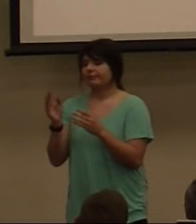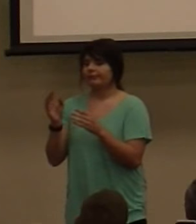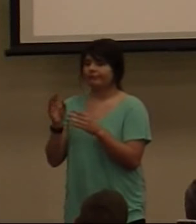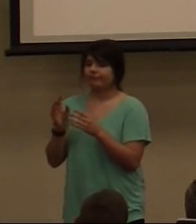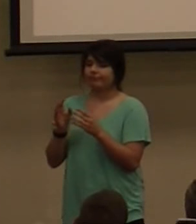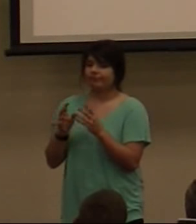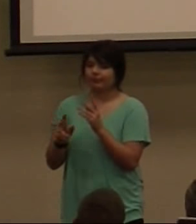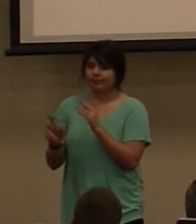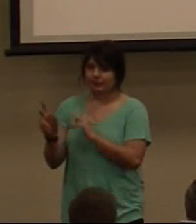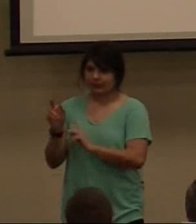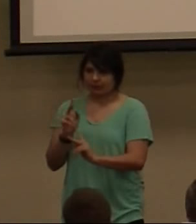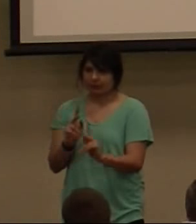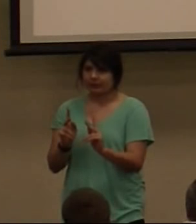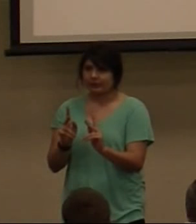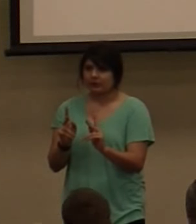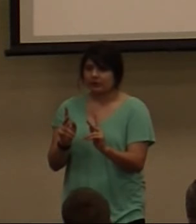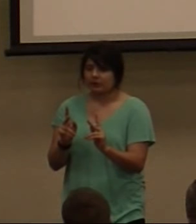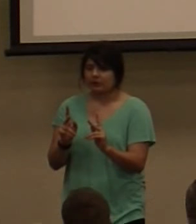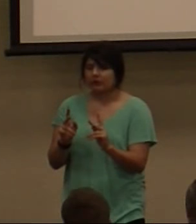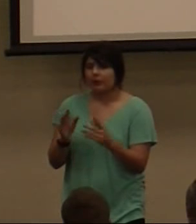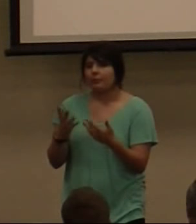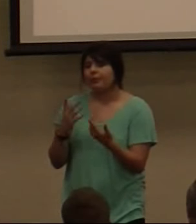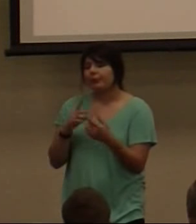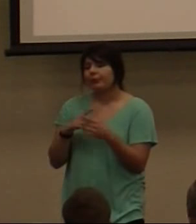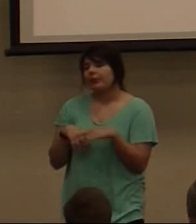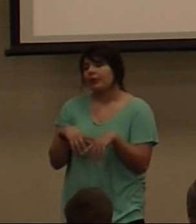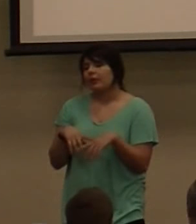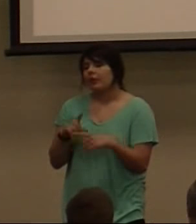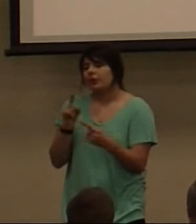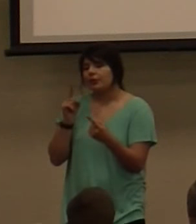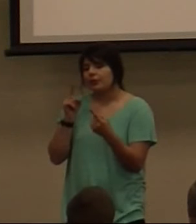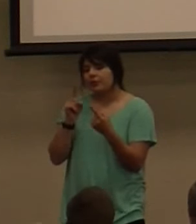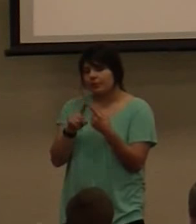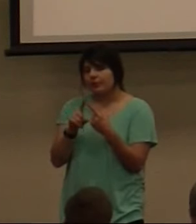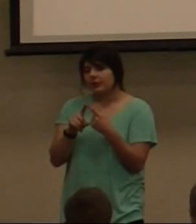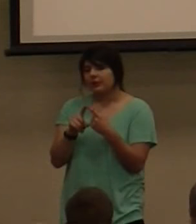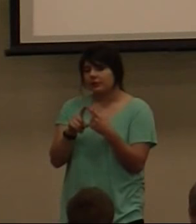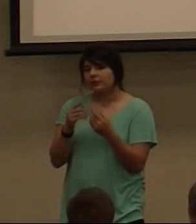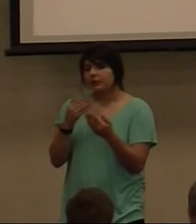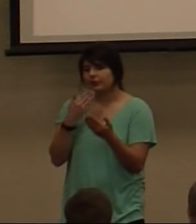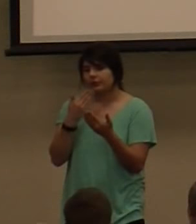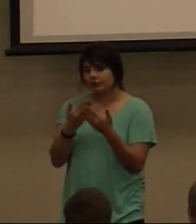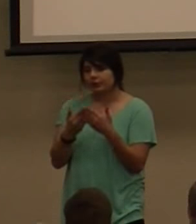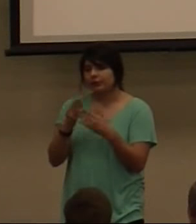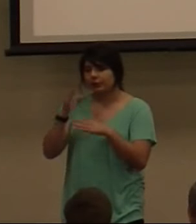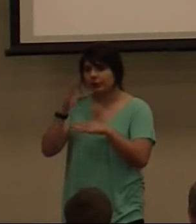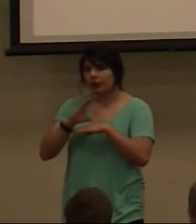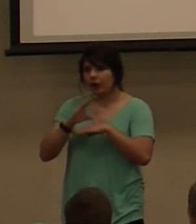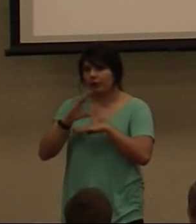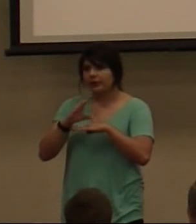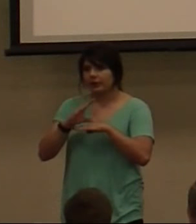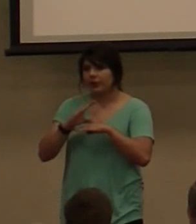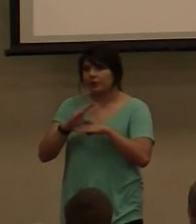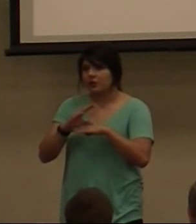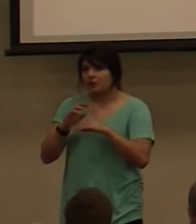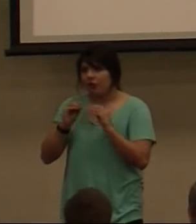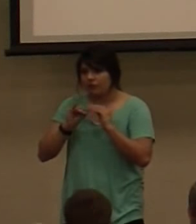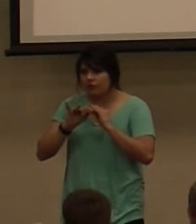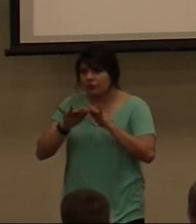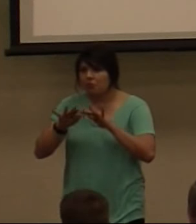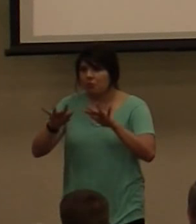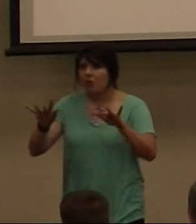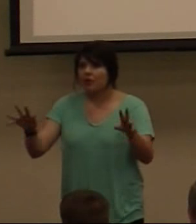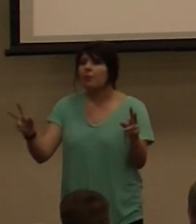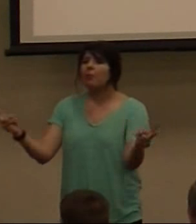A good point is that the congregations have continued to multiply. There are